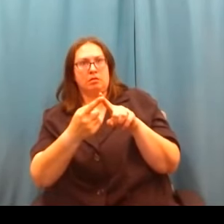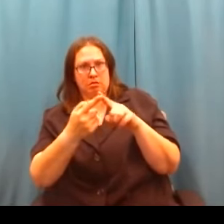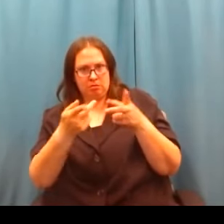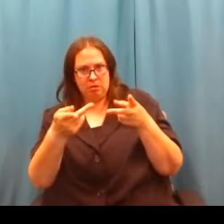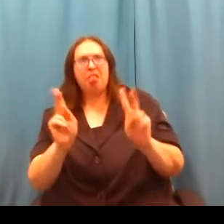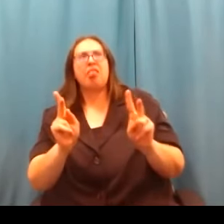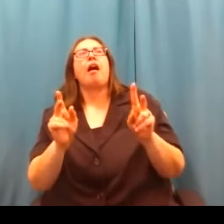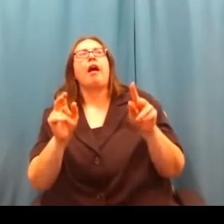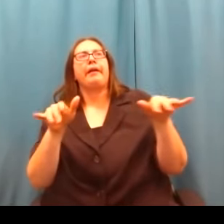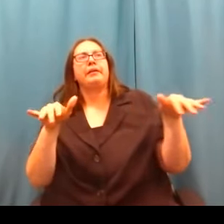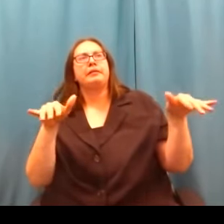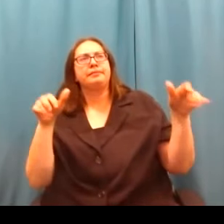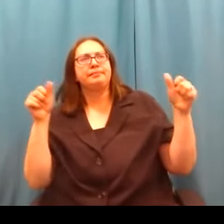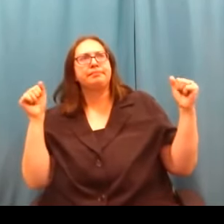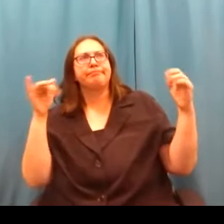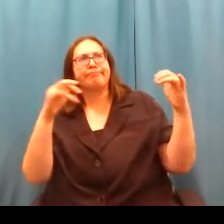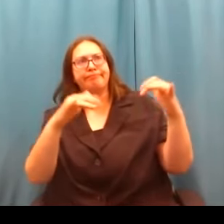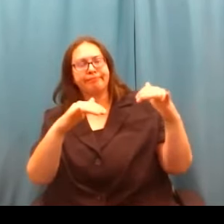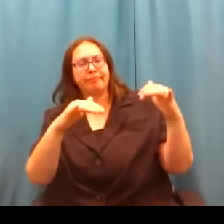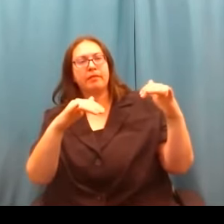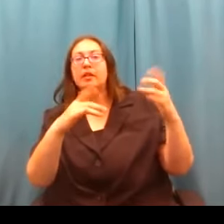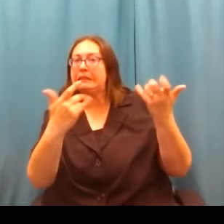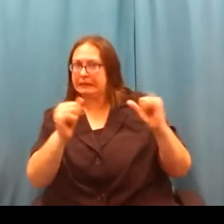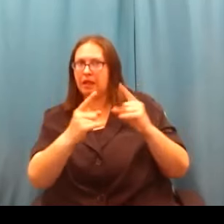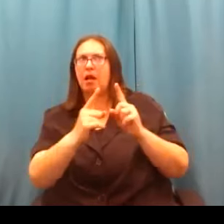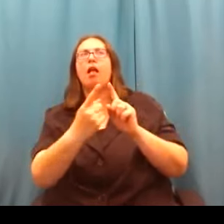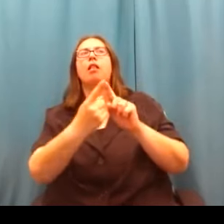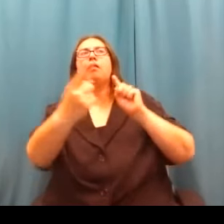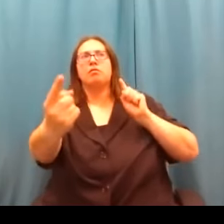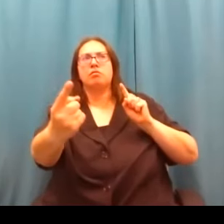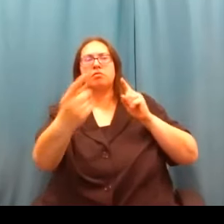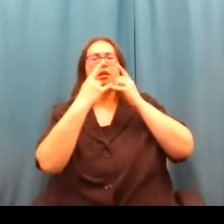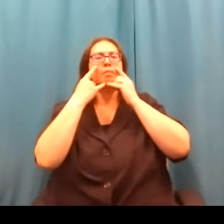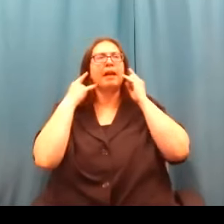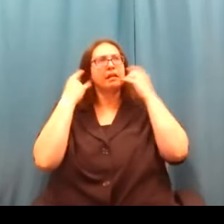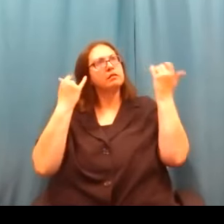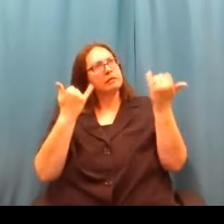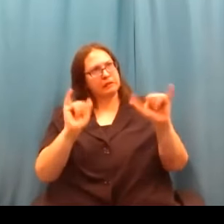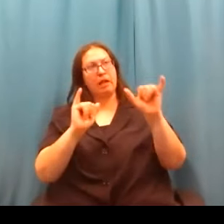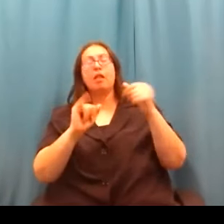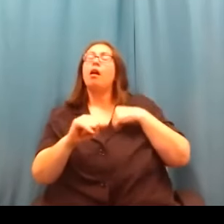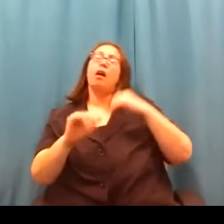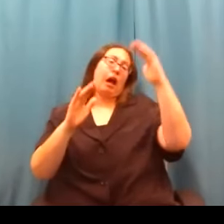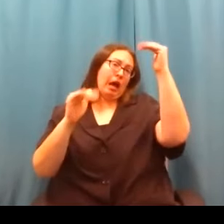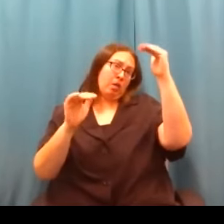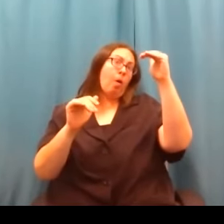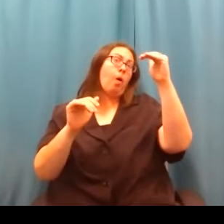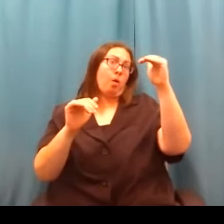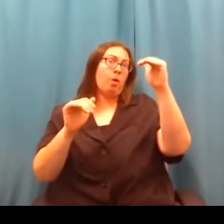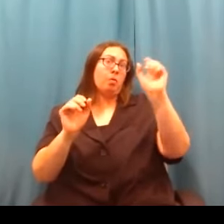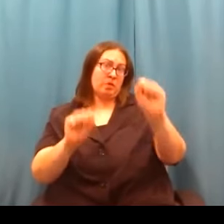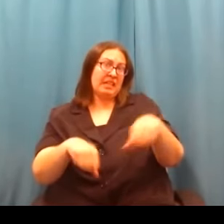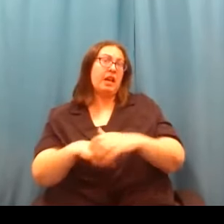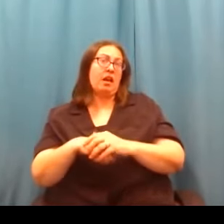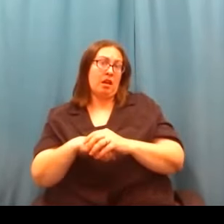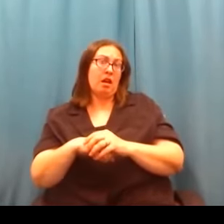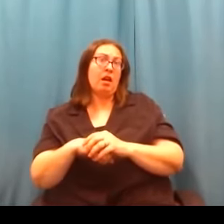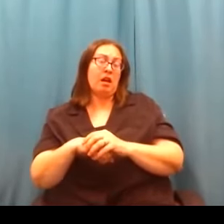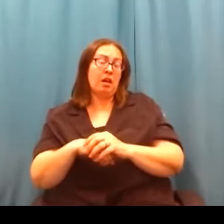going to have to socially distance and wear a mask. So I hope we get there. I really do. I'm as,